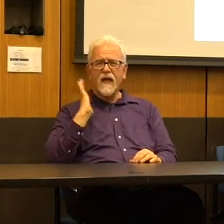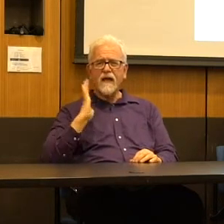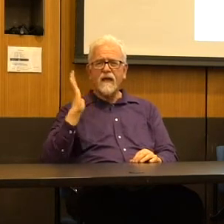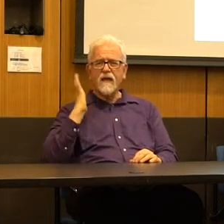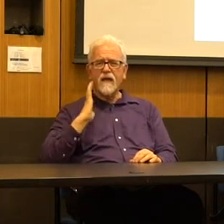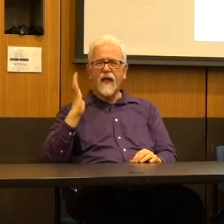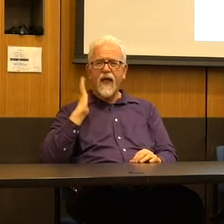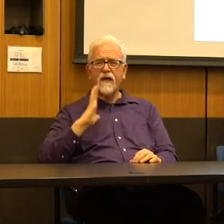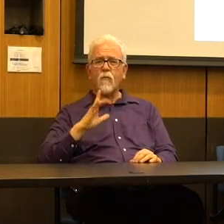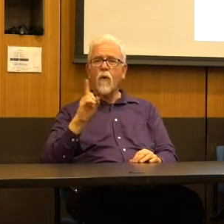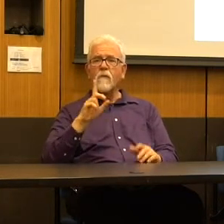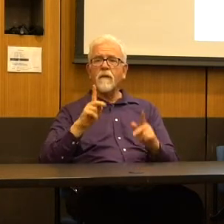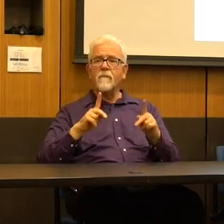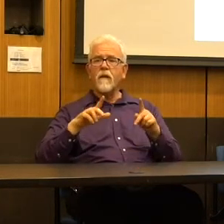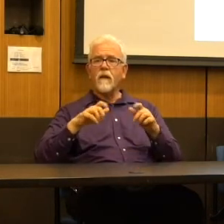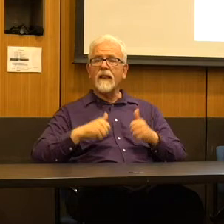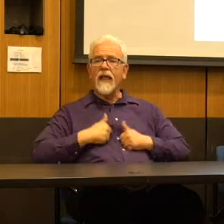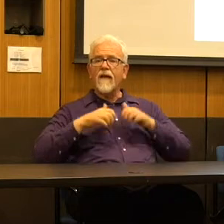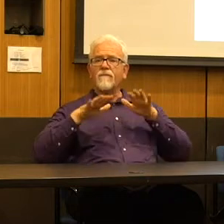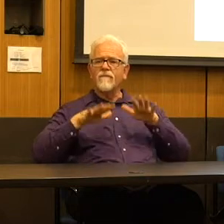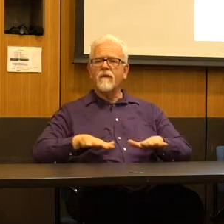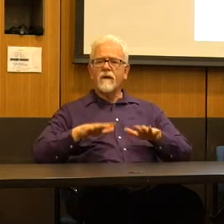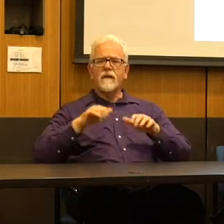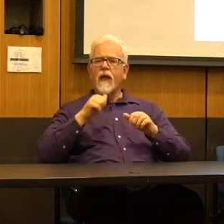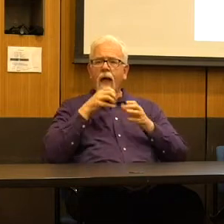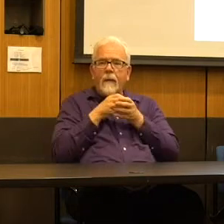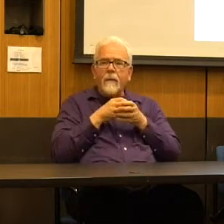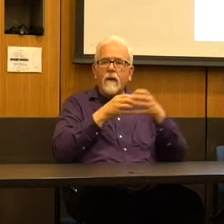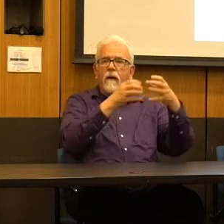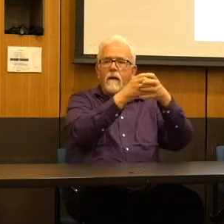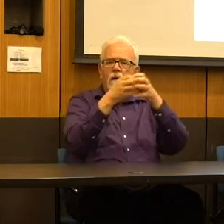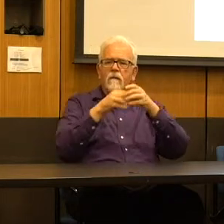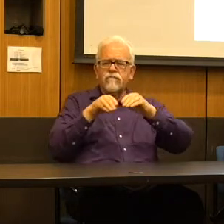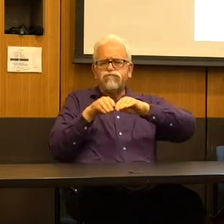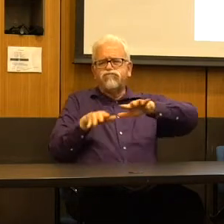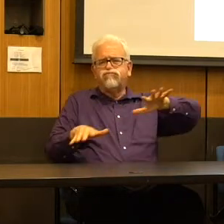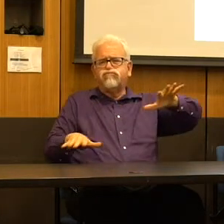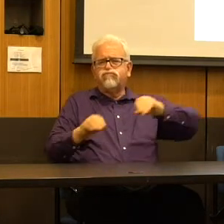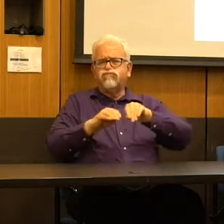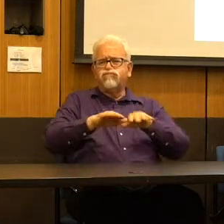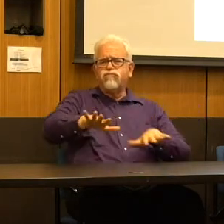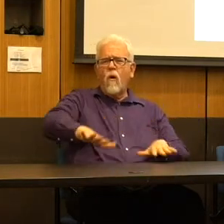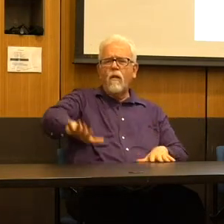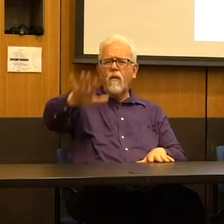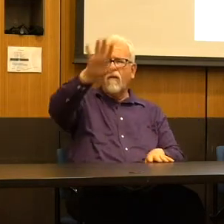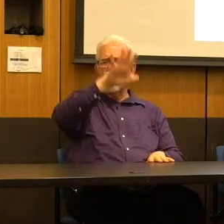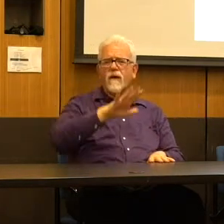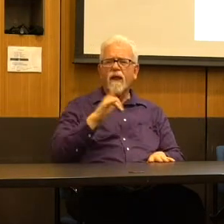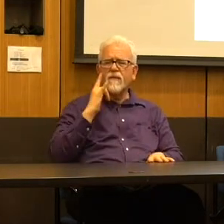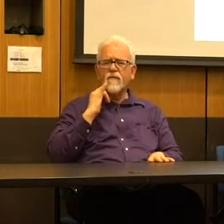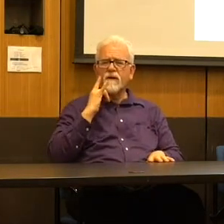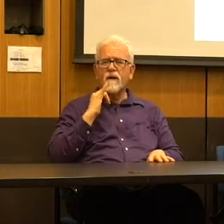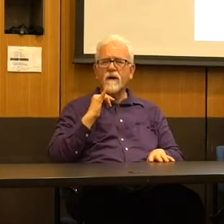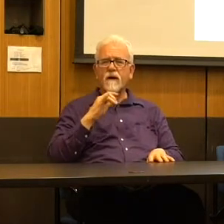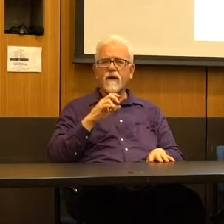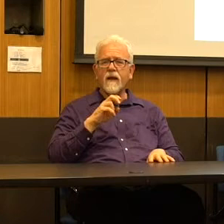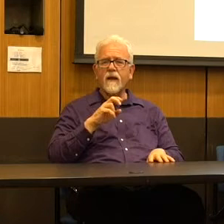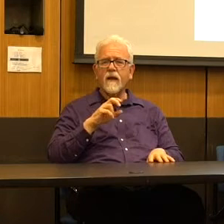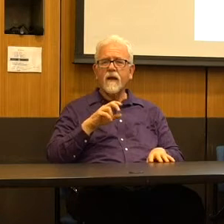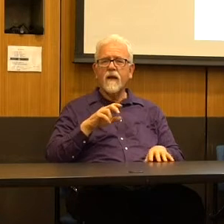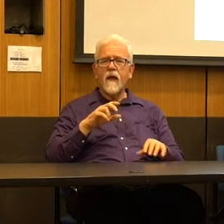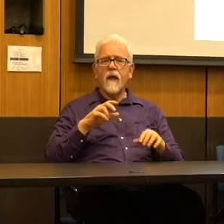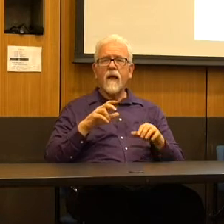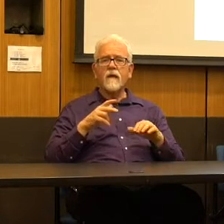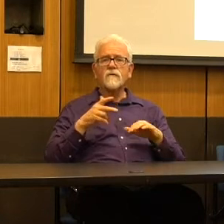settlement patterns, it was pretty spread out throughout the state. And getting around this fairly lightly